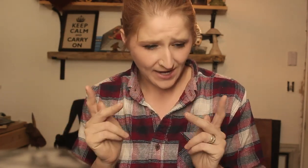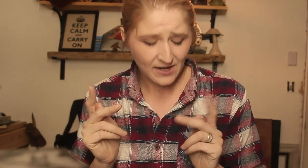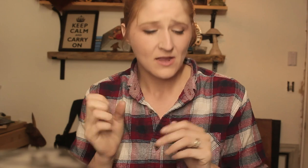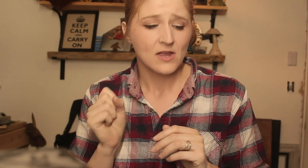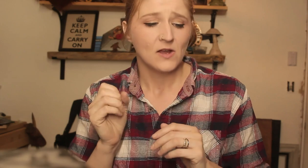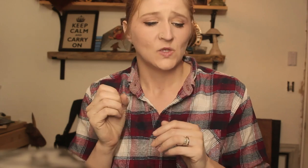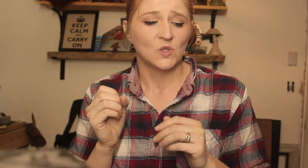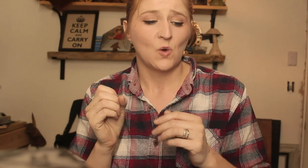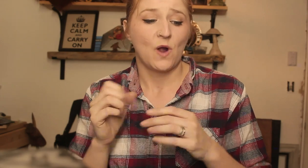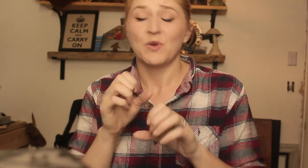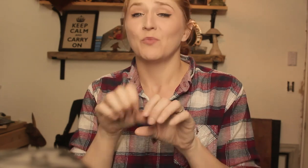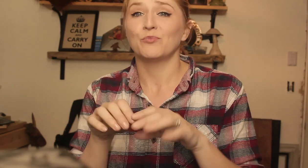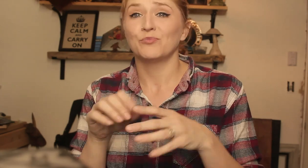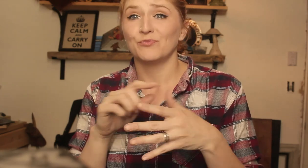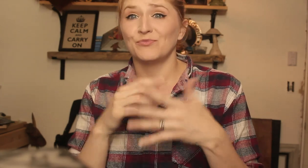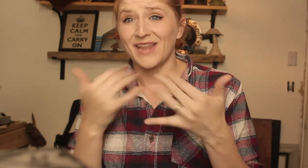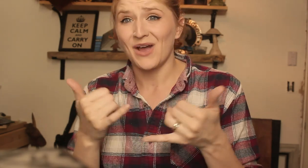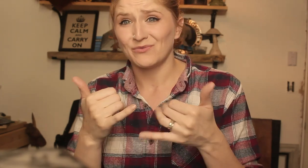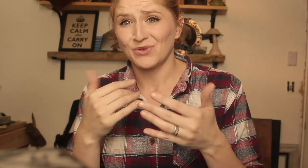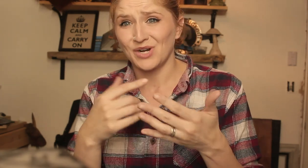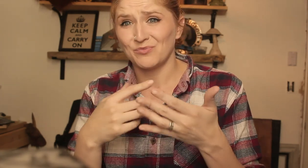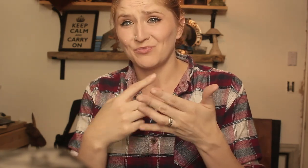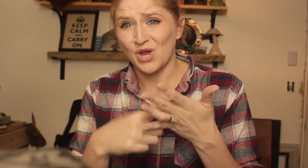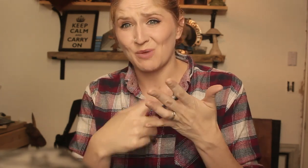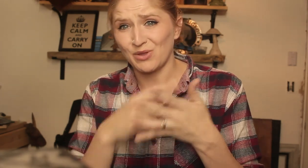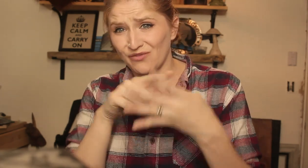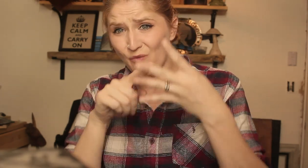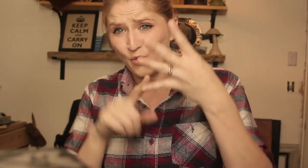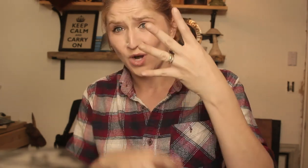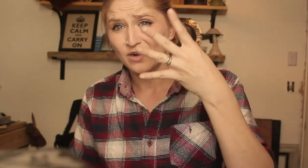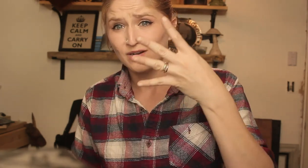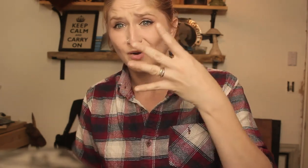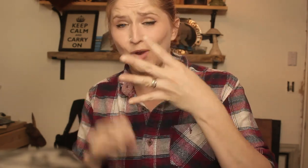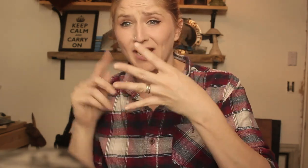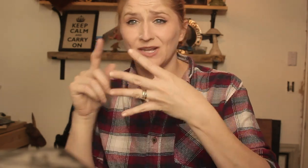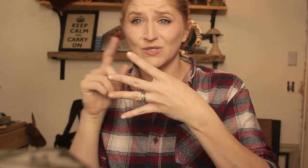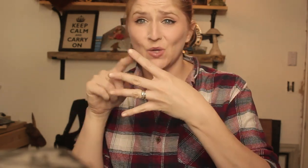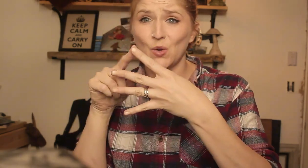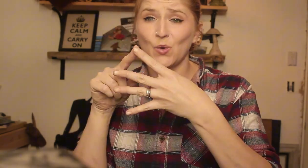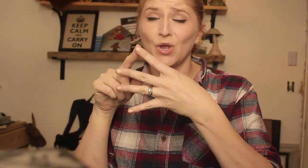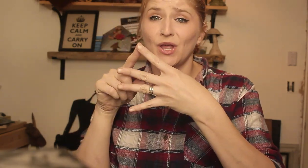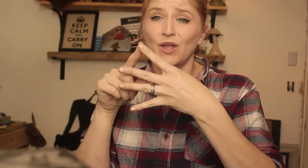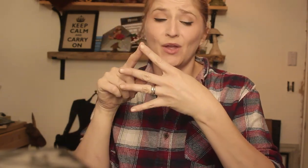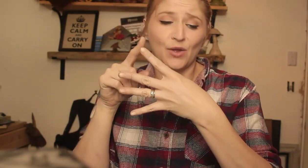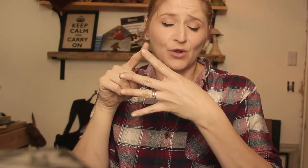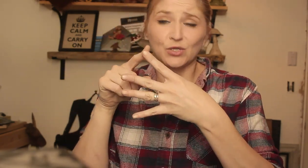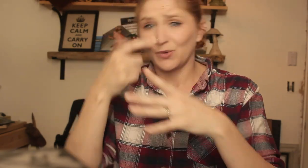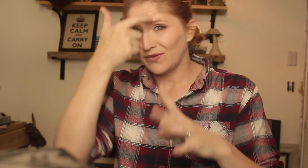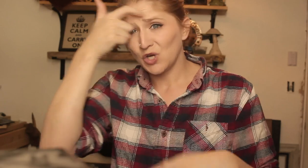Okay, so we're gonna talk about the 4. Okay, so we have